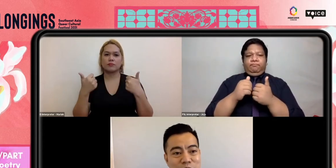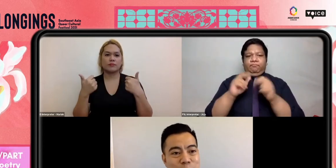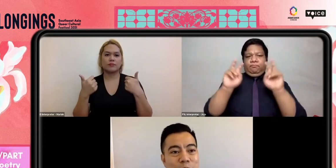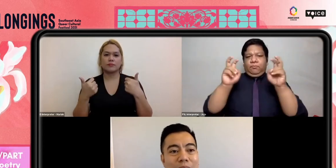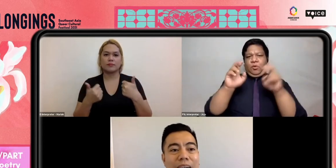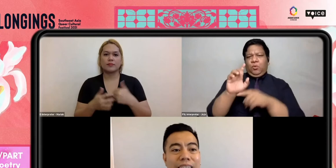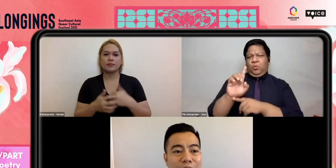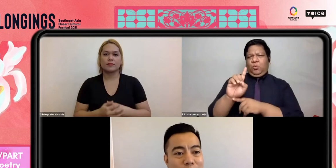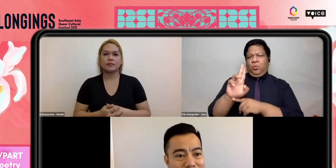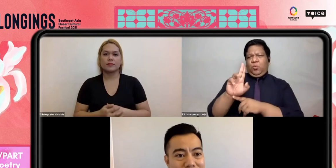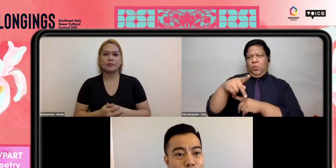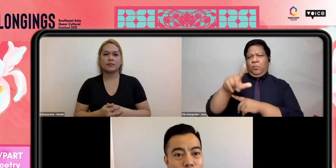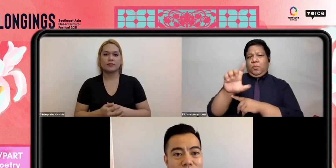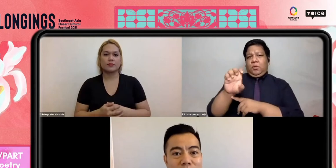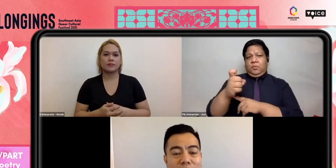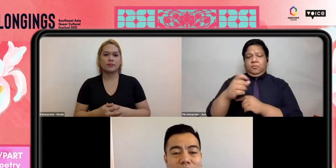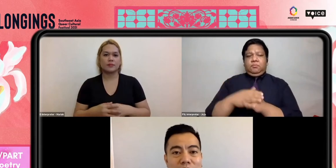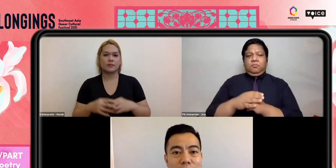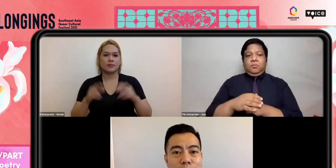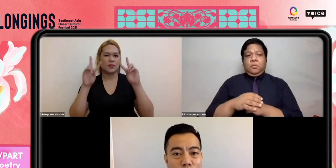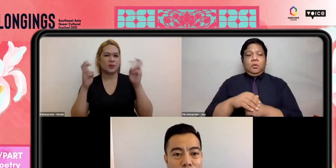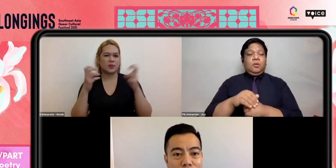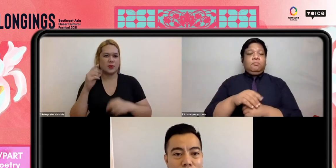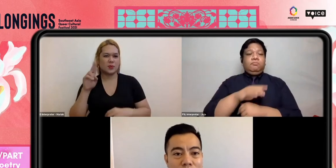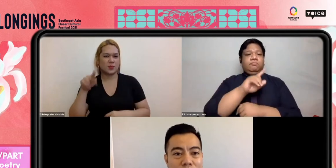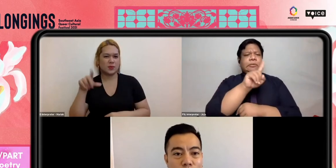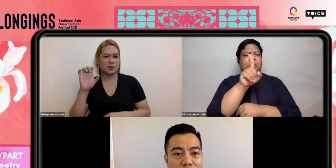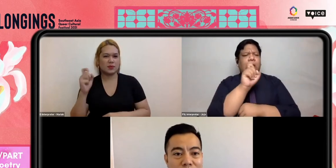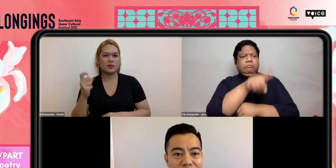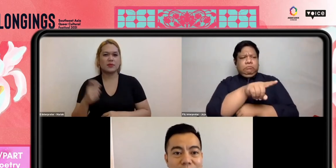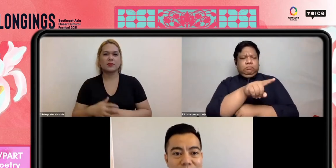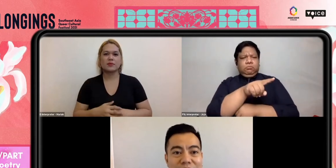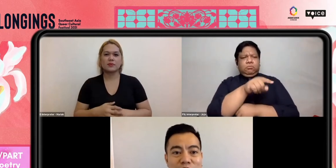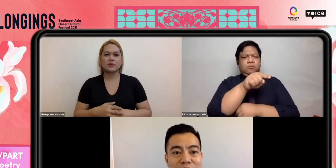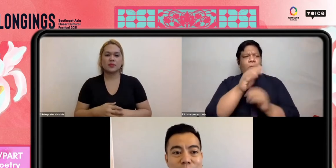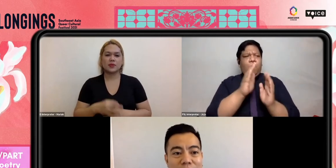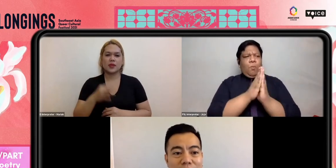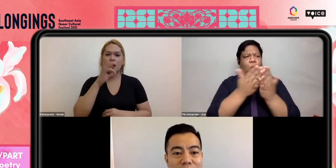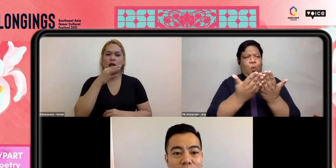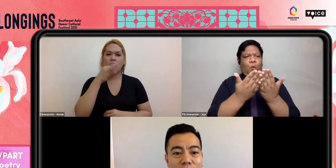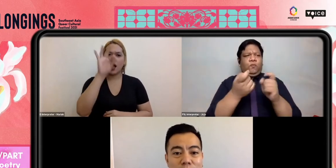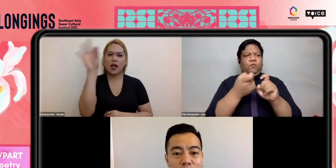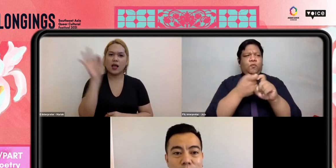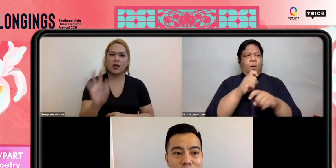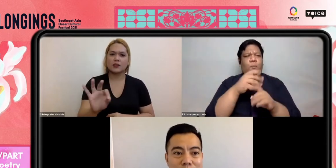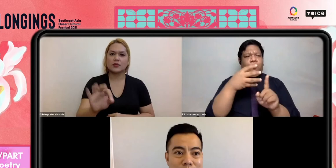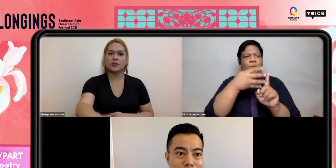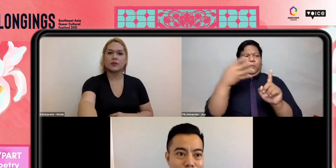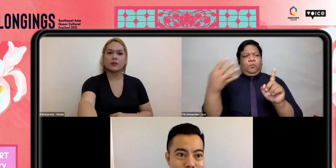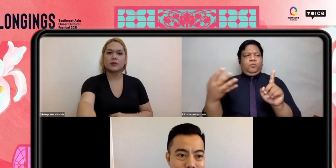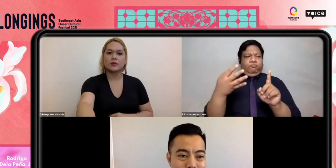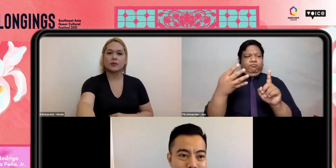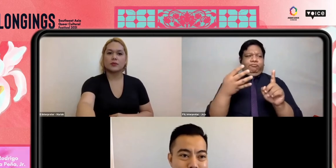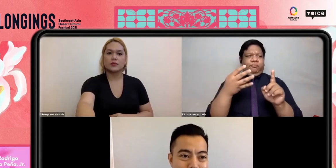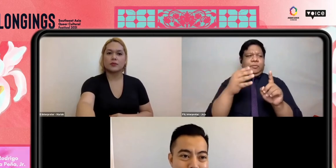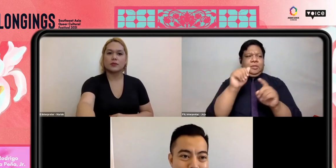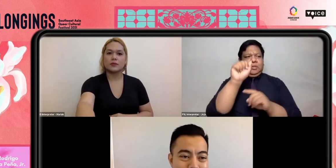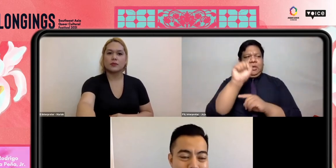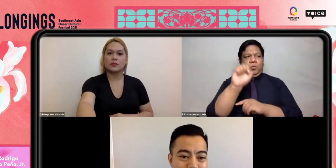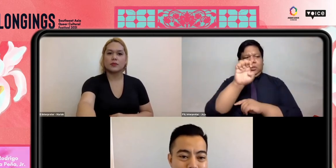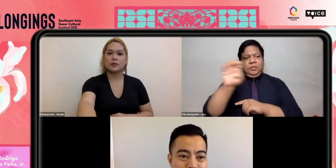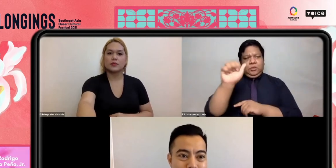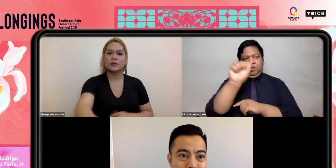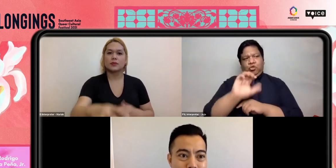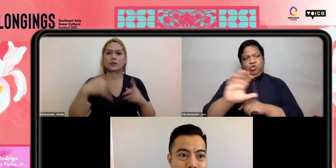So Andrew, I'd like to ask, like, what book by a queer Southeast Asian writer do you recommend? Thank you so